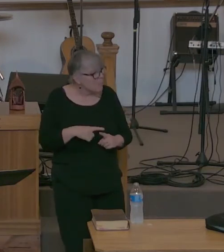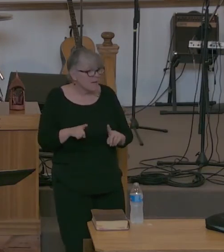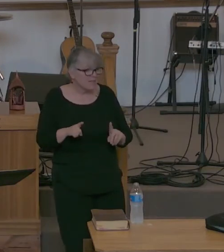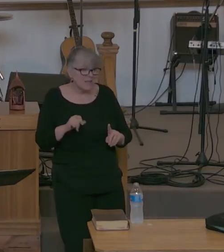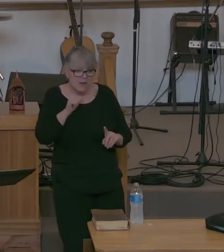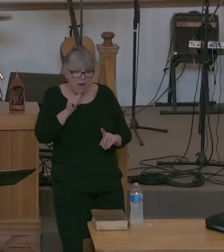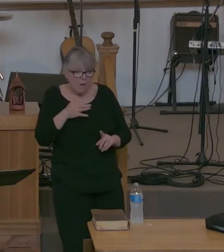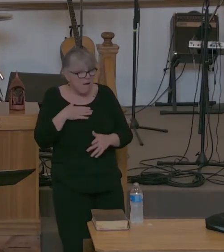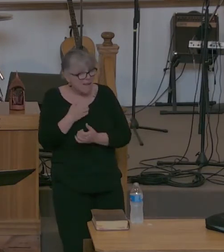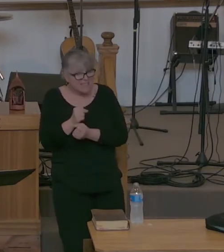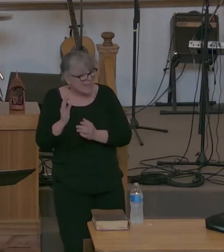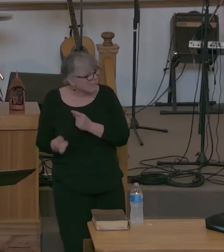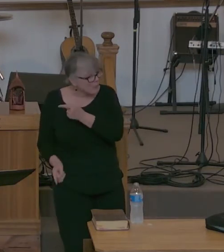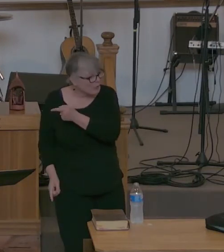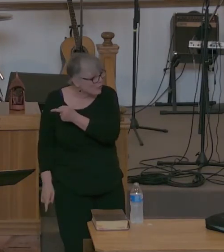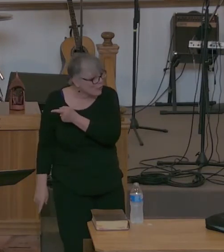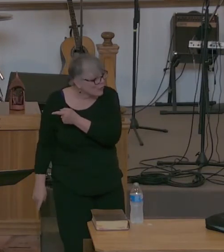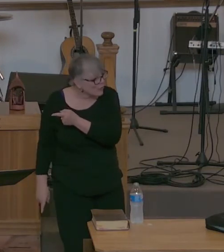She's not my Savior.